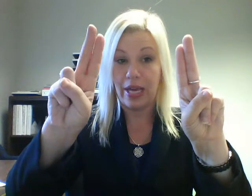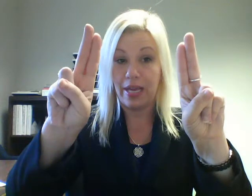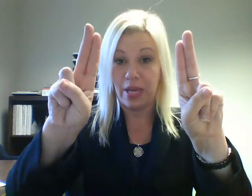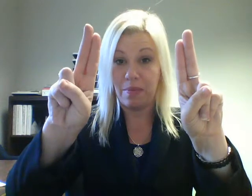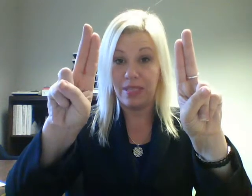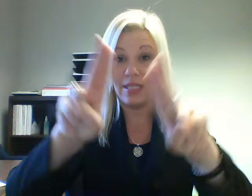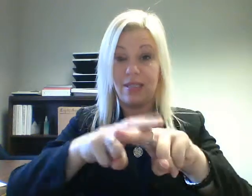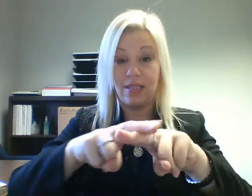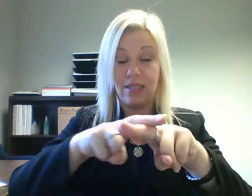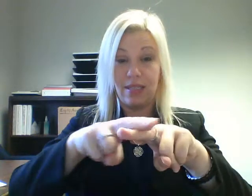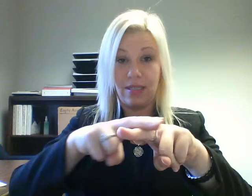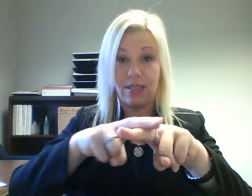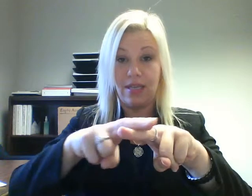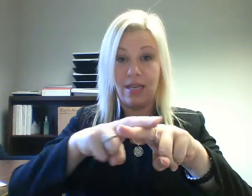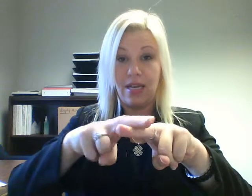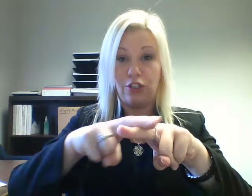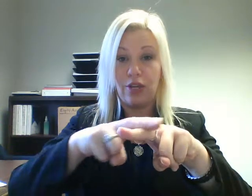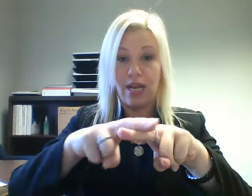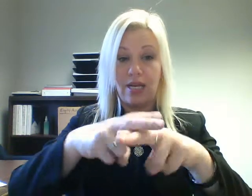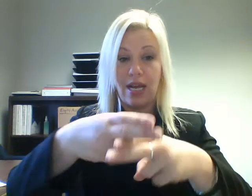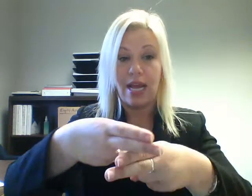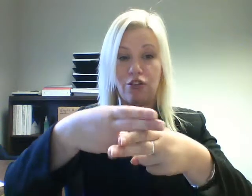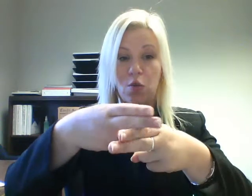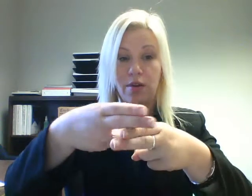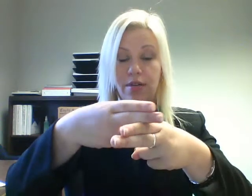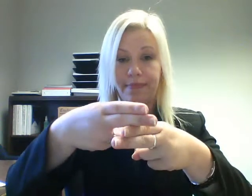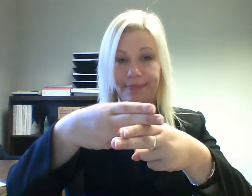hand shape is this, train, and short.